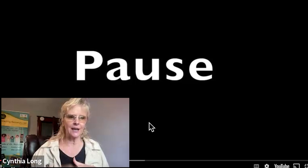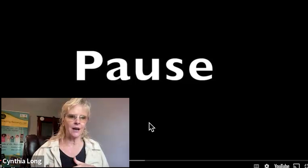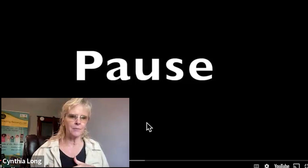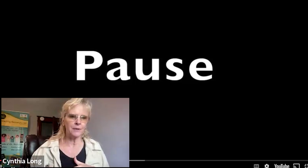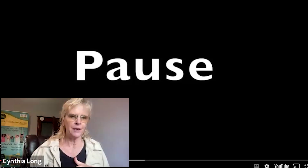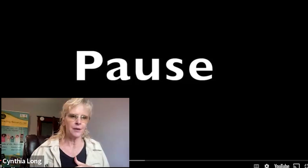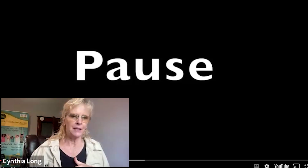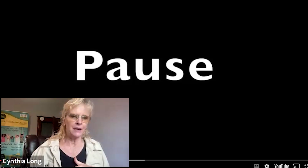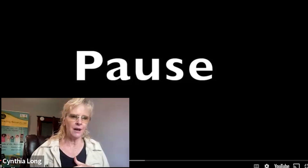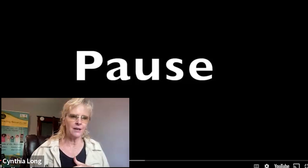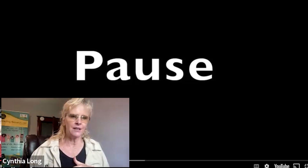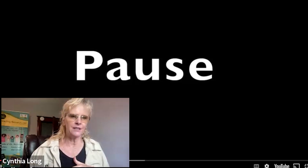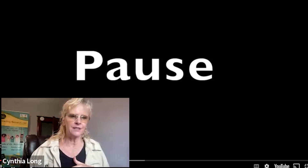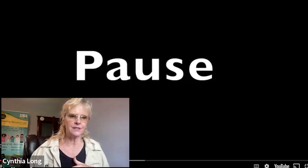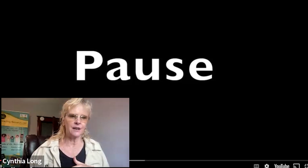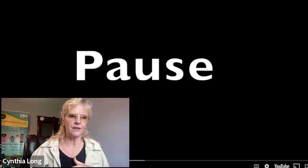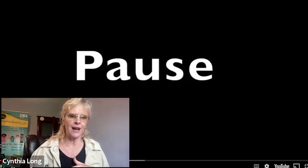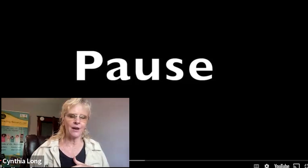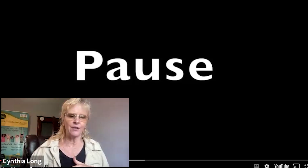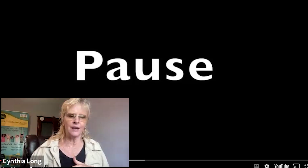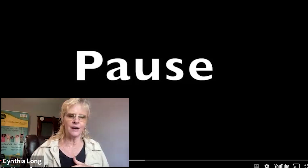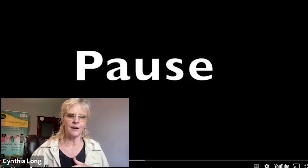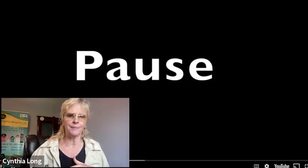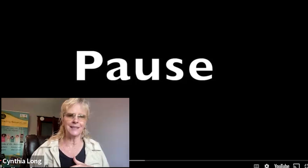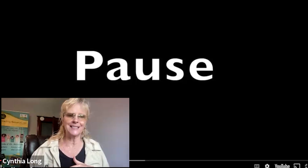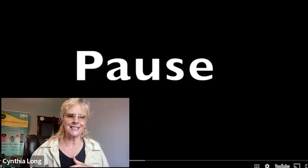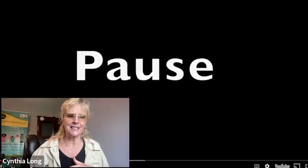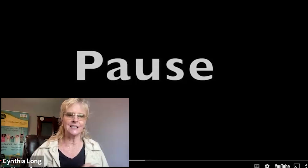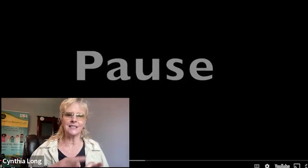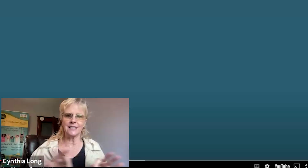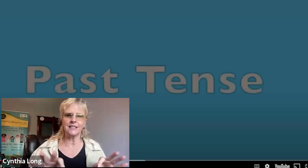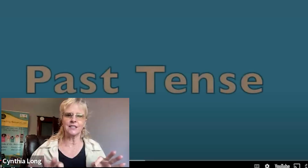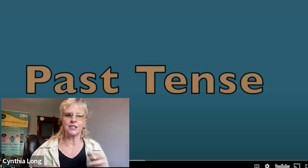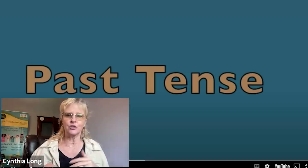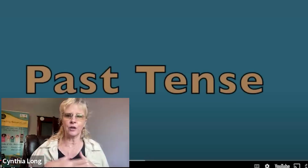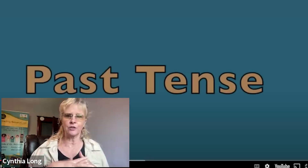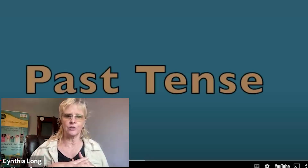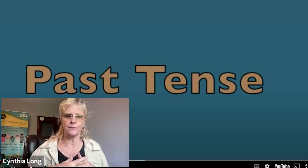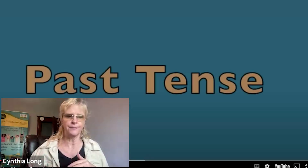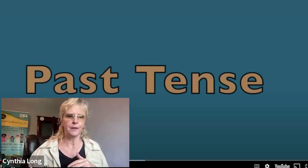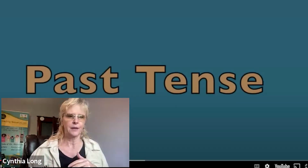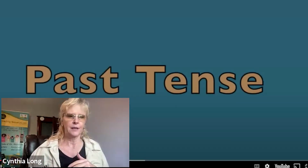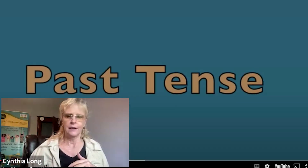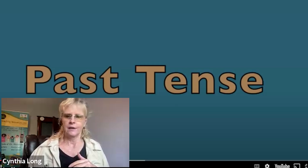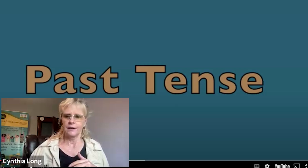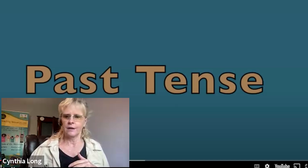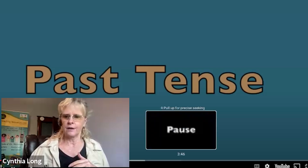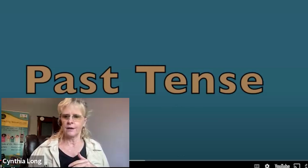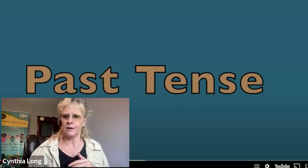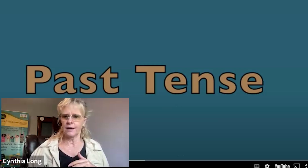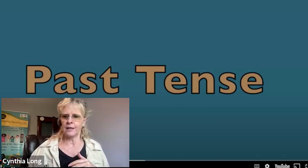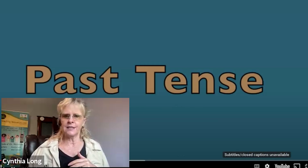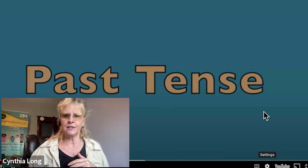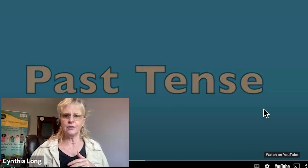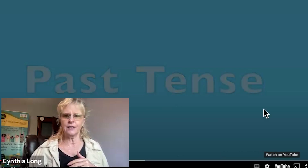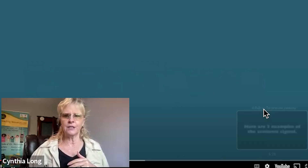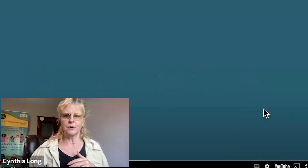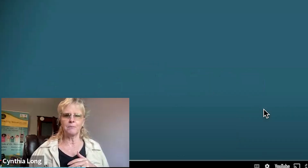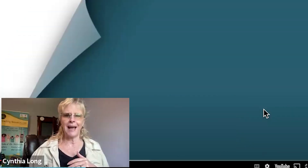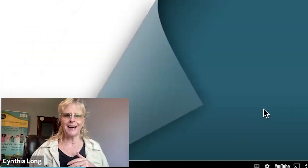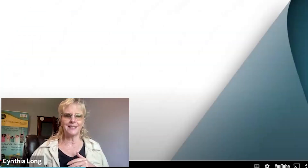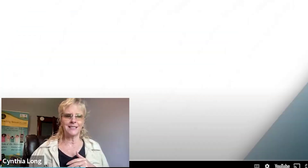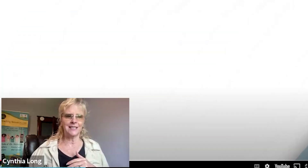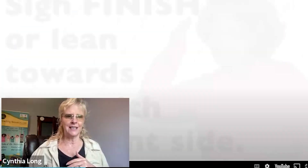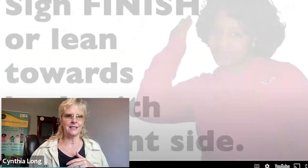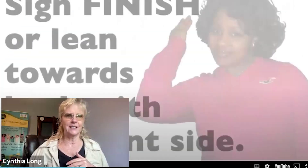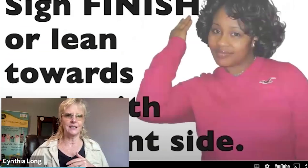already set up because of how the sentence is structured. All right, let's do this